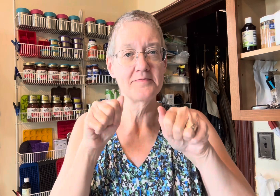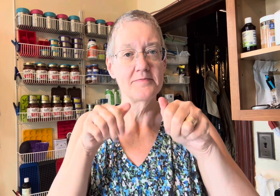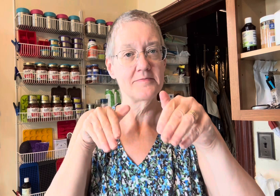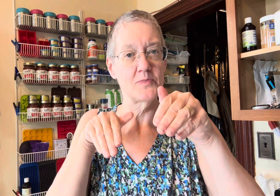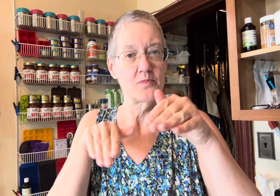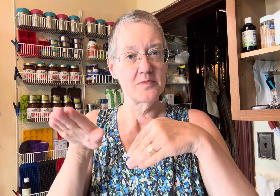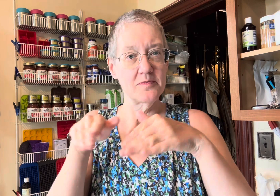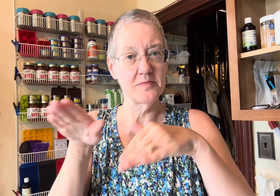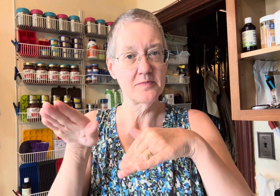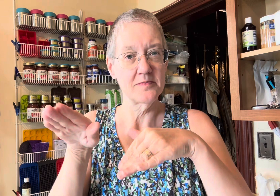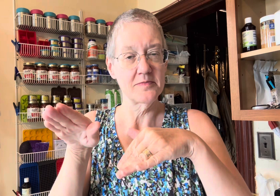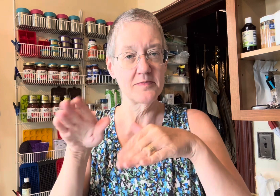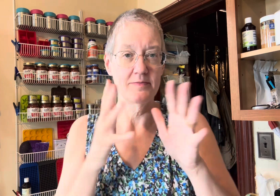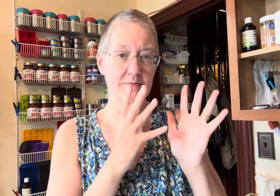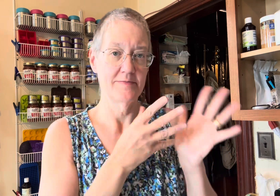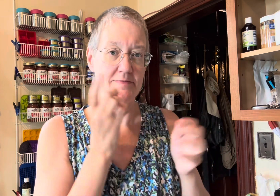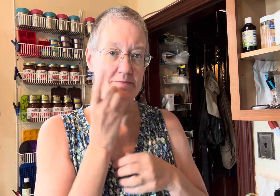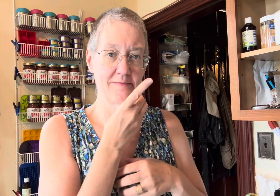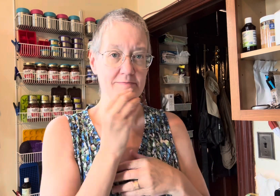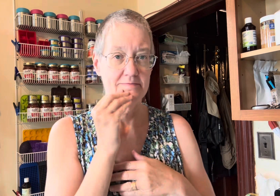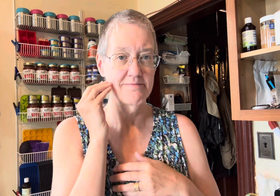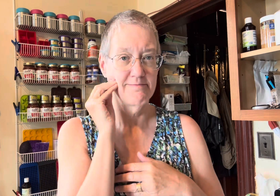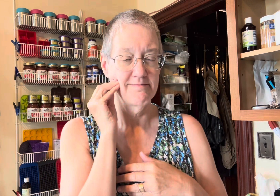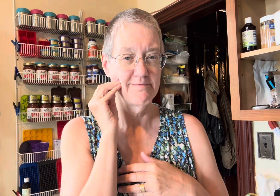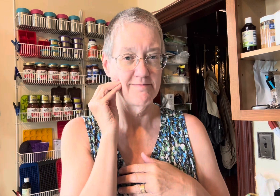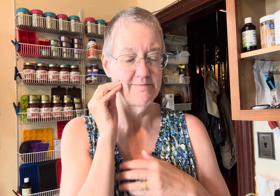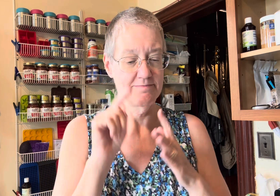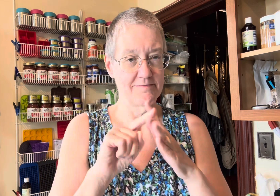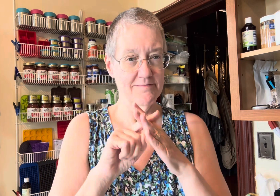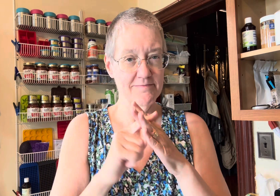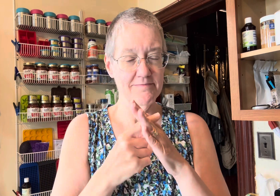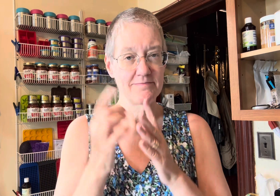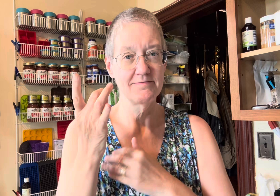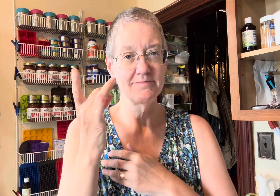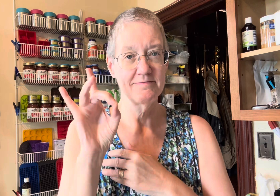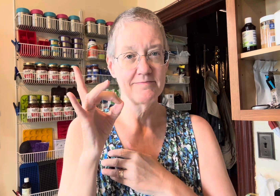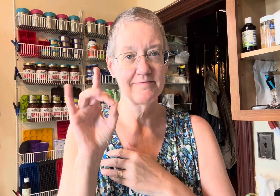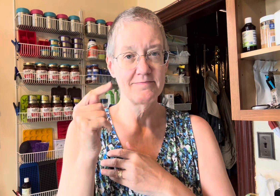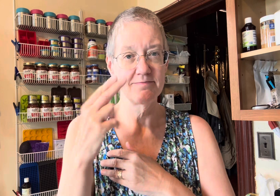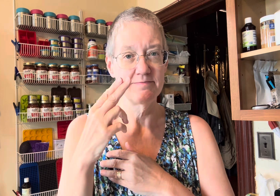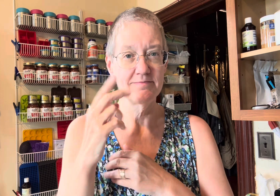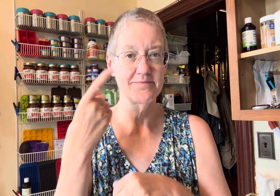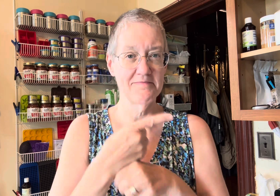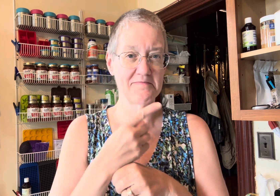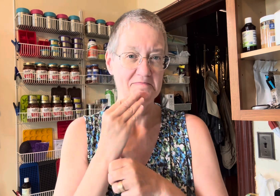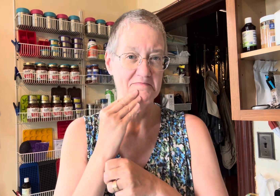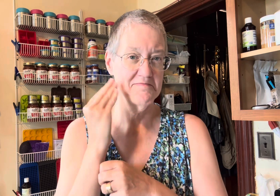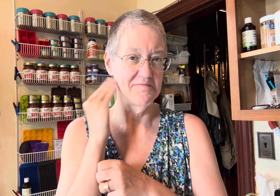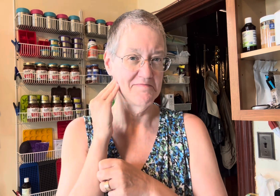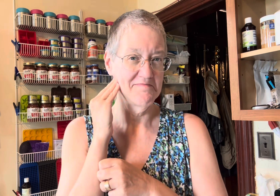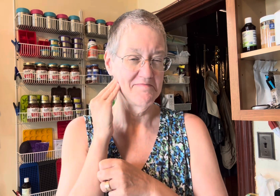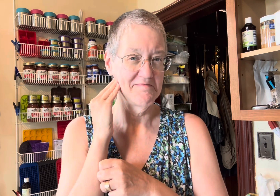Today's the first time I was able to go out walking. I felt comfortable leaving him home alone. We're starting our 18th day at